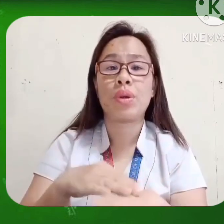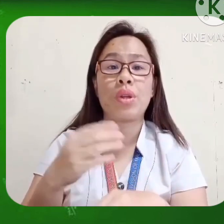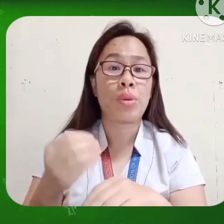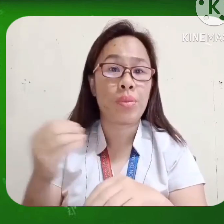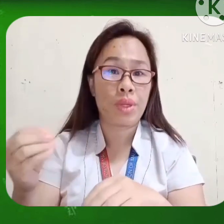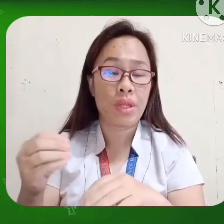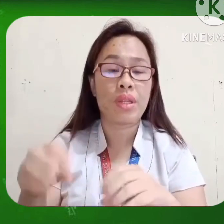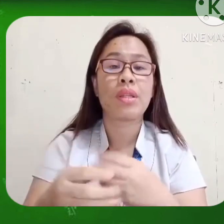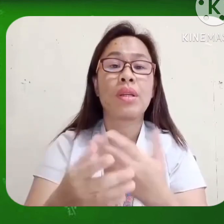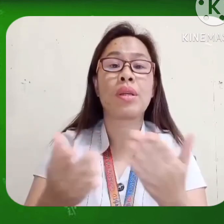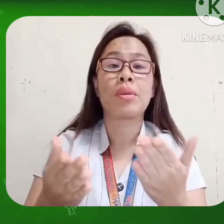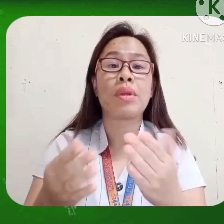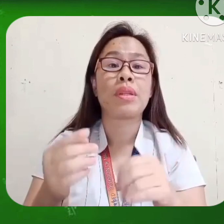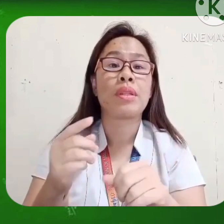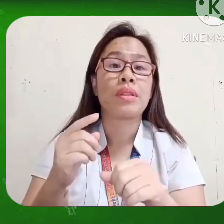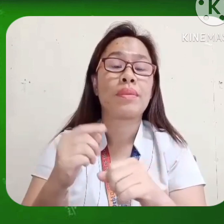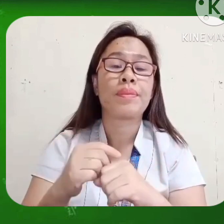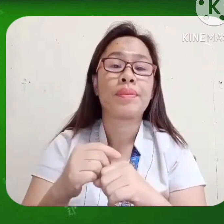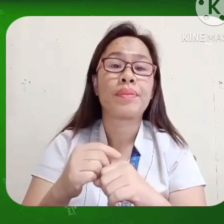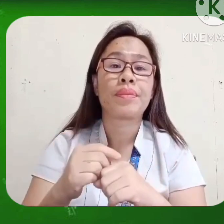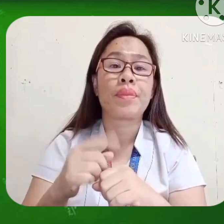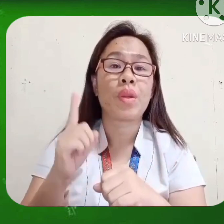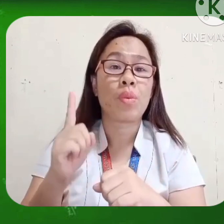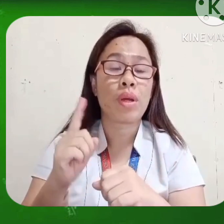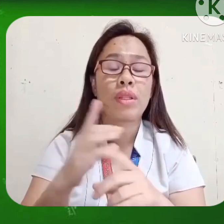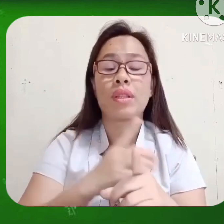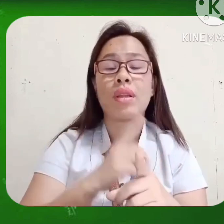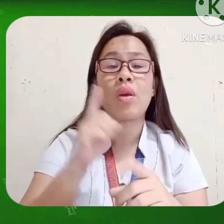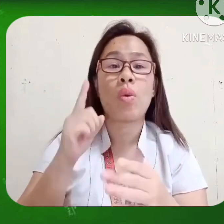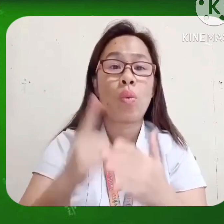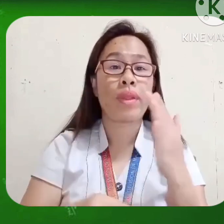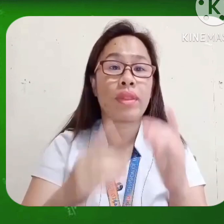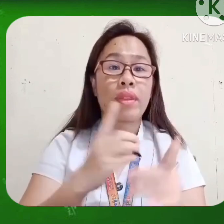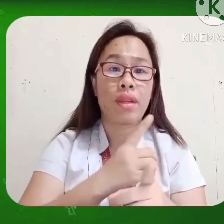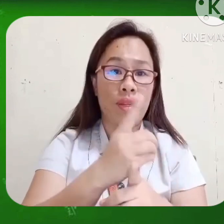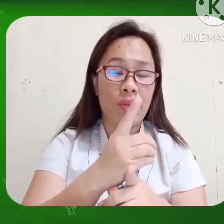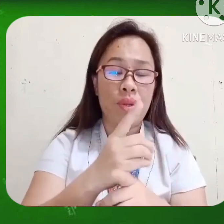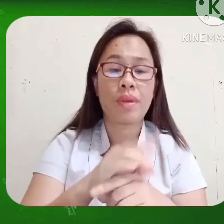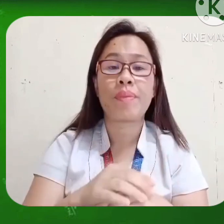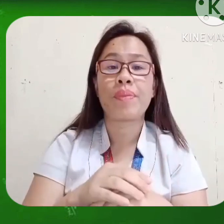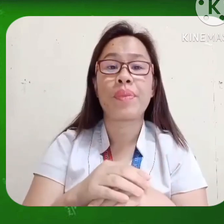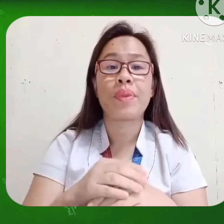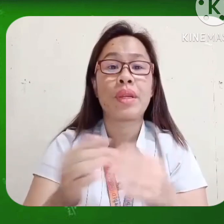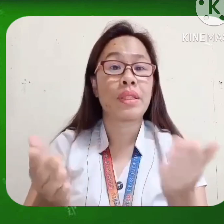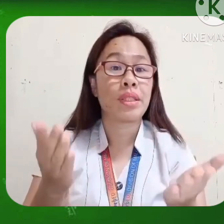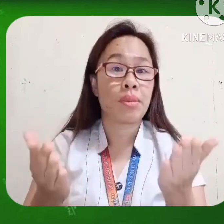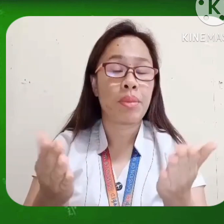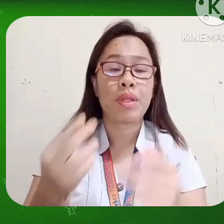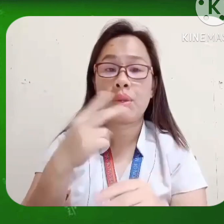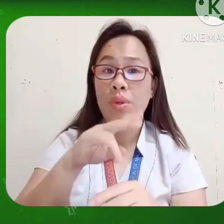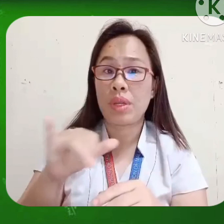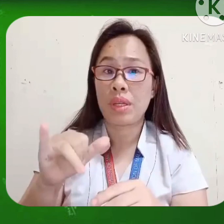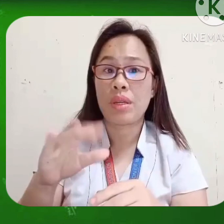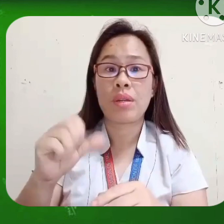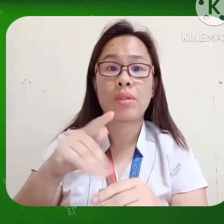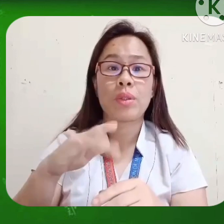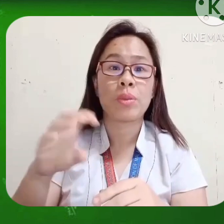slow an object is at a given instant and in what direction. You